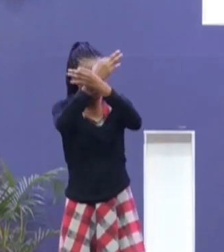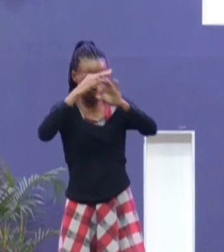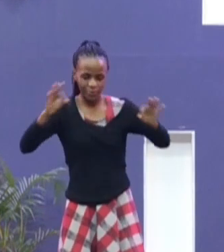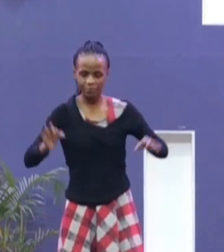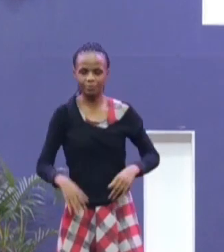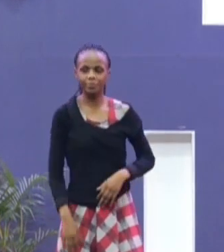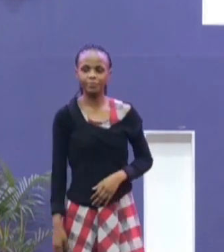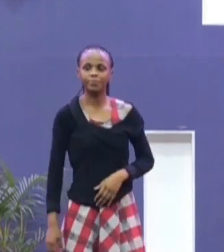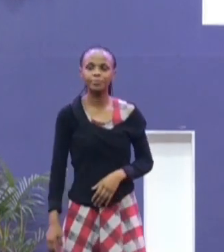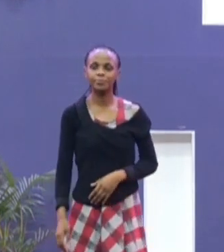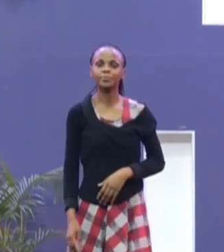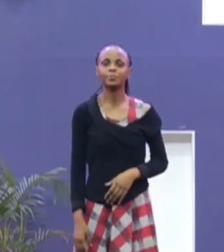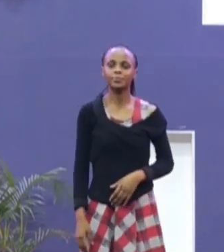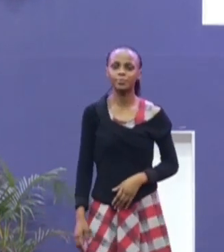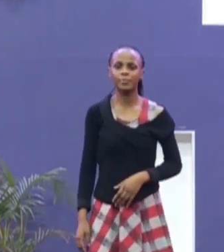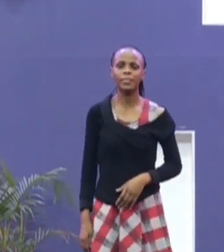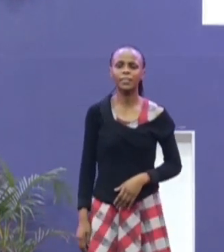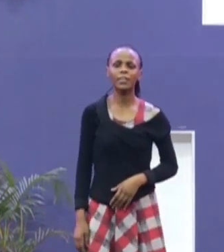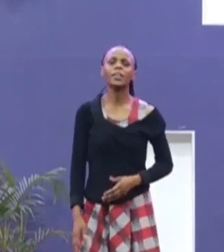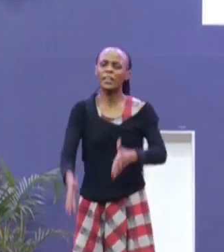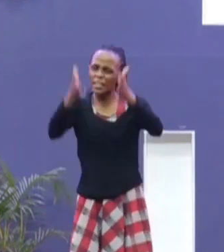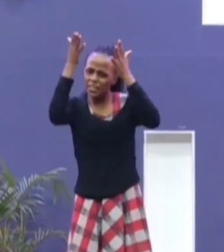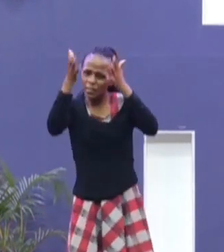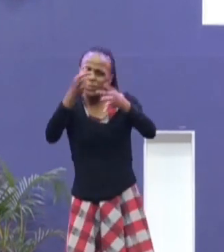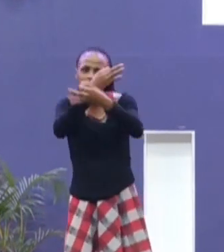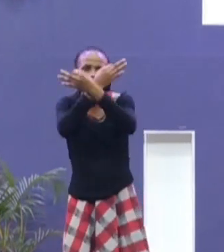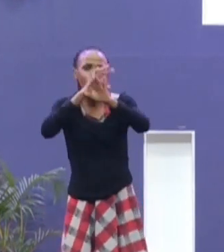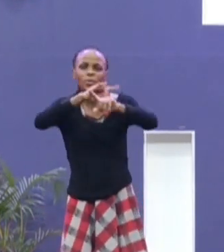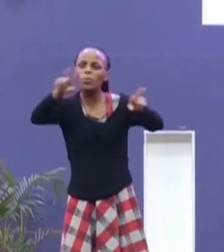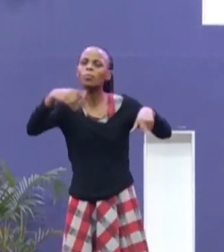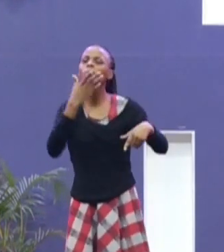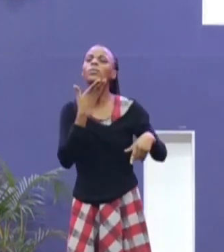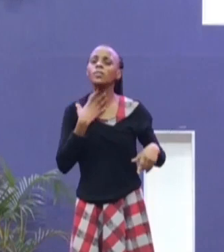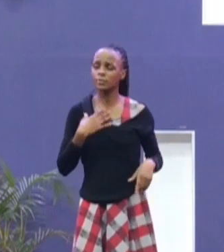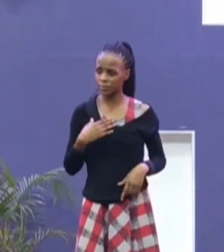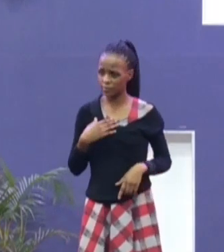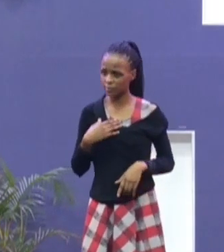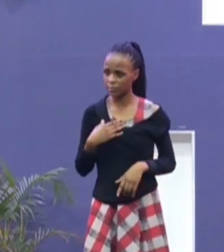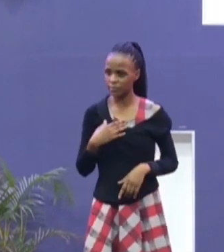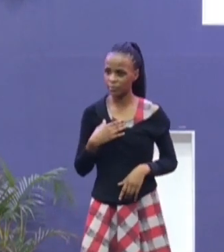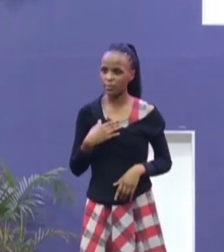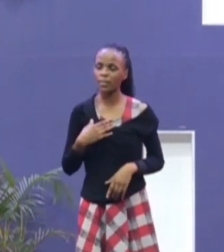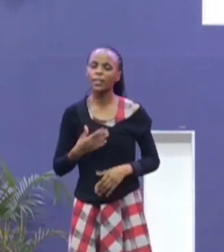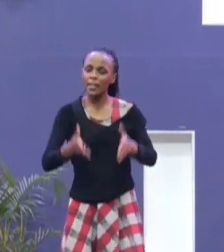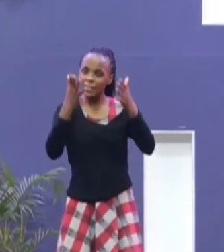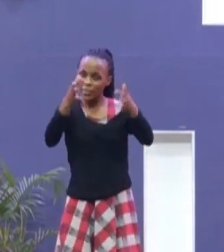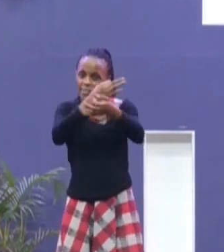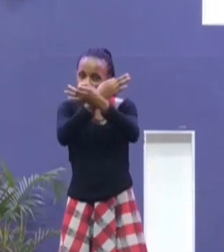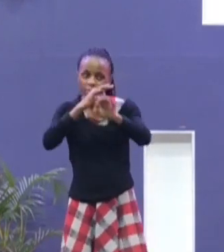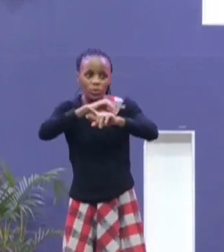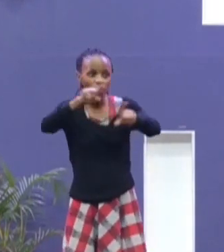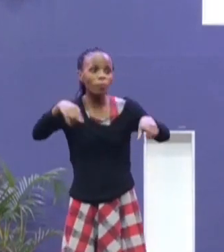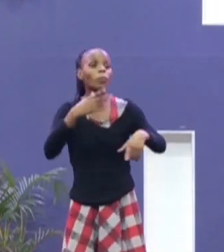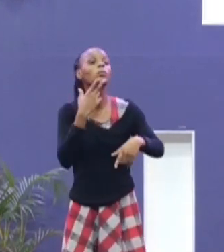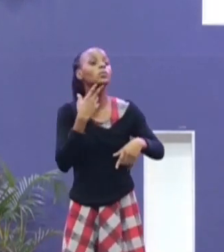bafuula baddembe. There is that freedom we want. Waliwo eddembe eyo lye twagala. There is that freedom you need. Waliwo